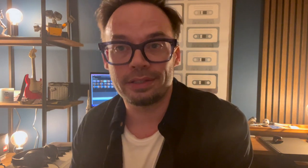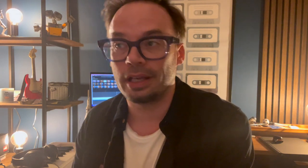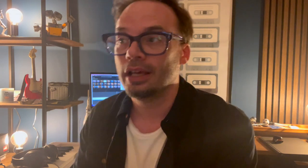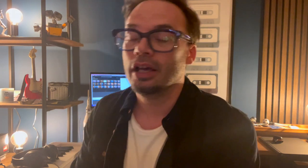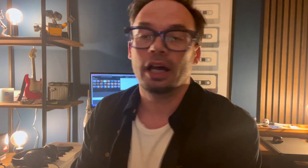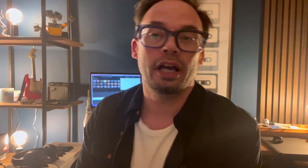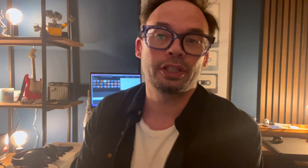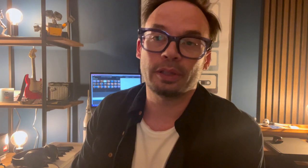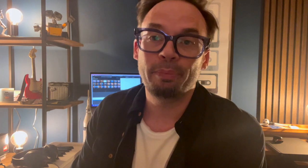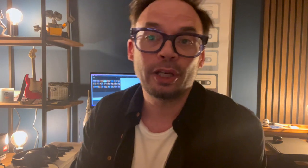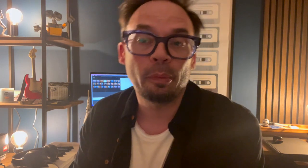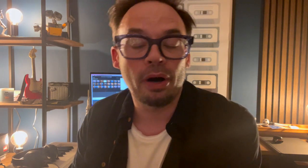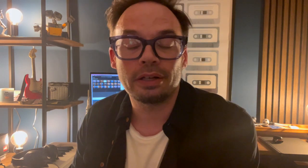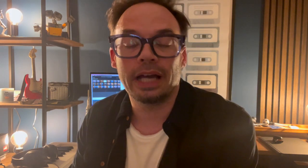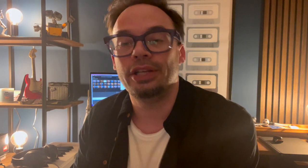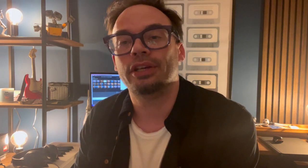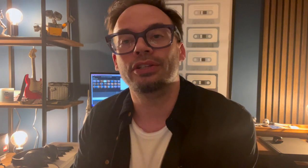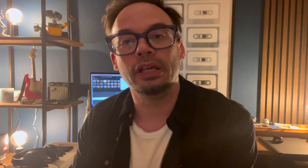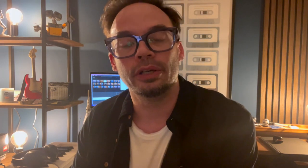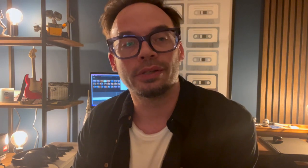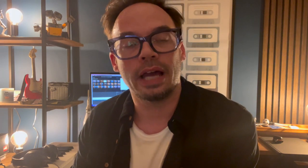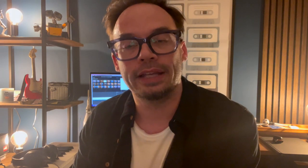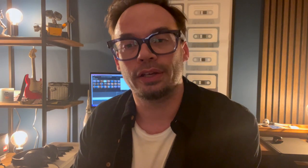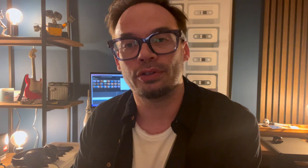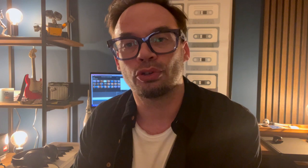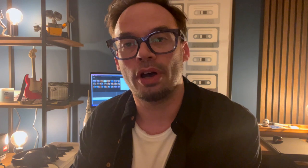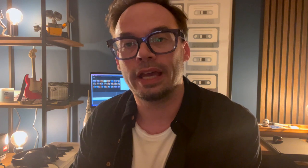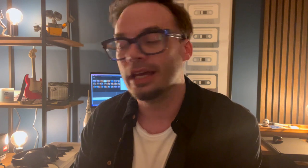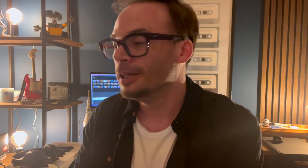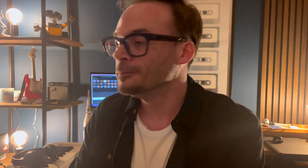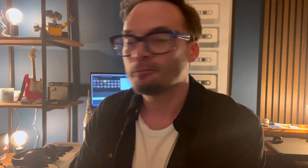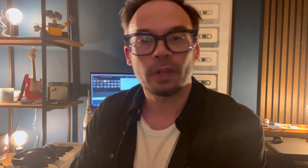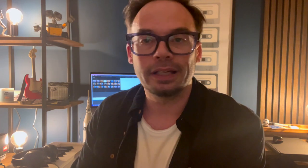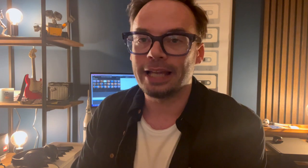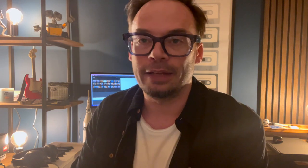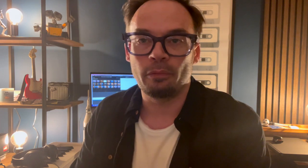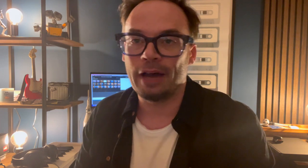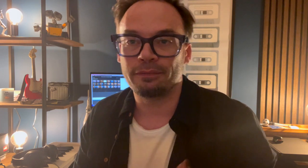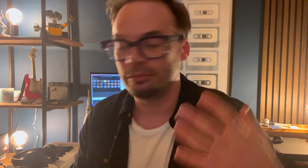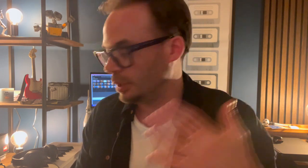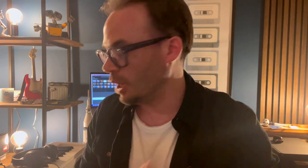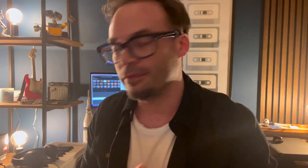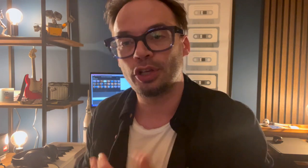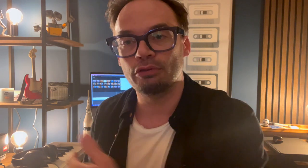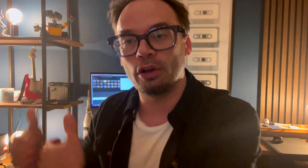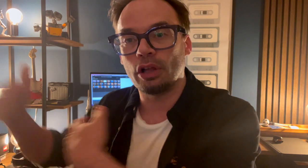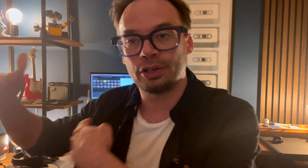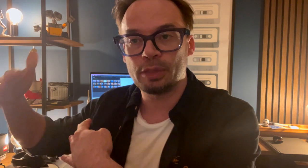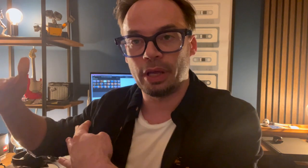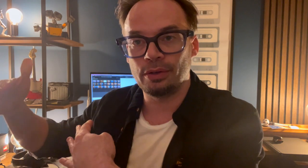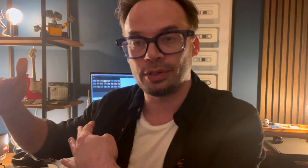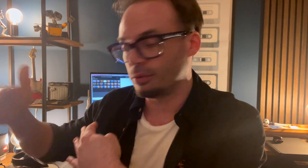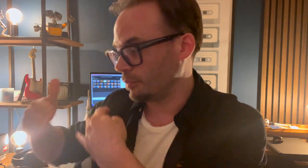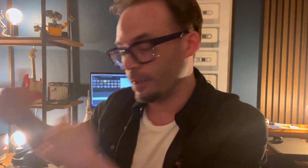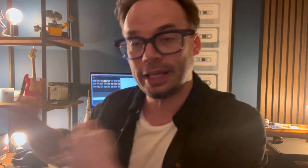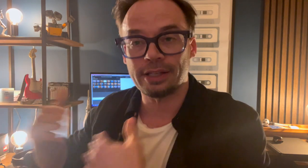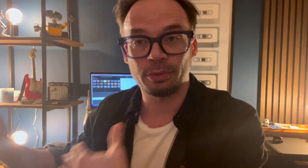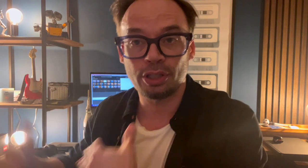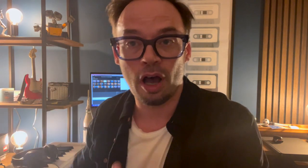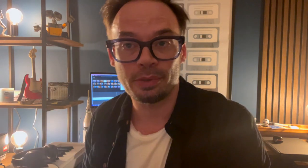You can pick up on And you can use And you can try Again, you might have You might have two row glockenspiels Where we can get some sharps